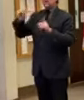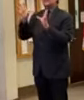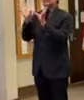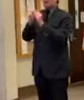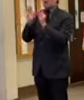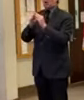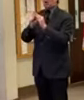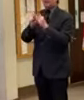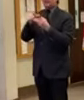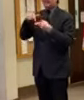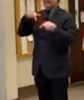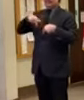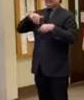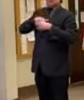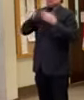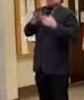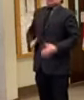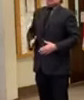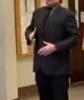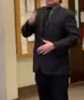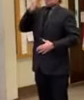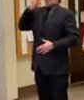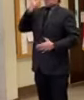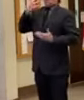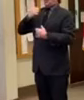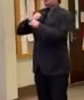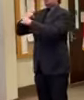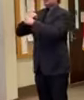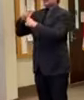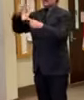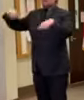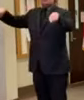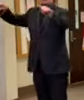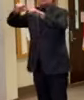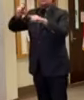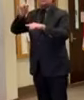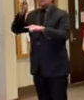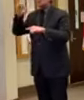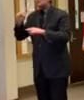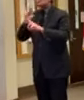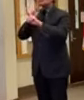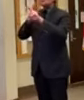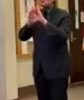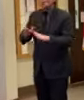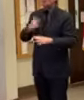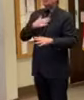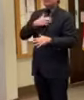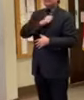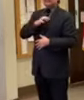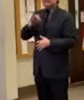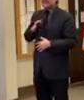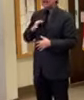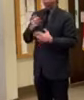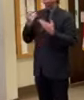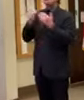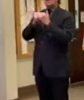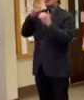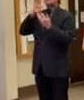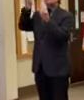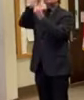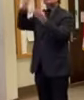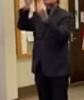to protect members of the media, we will continue to update all of our Nevadans through other methods, including videos,